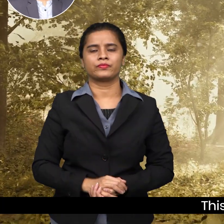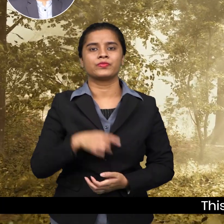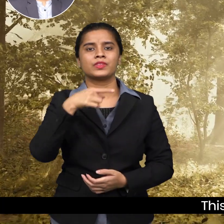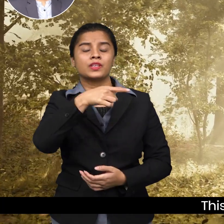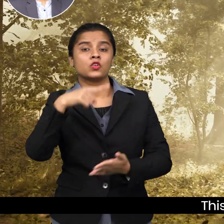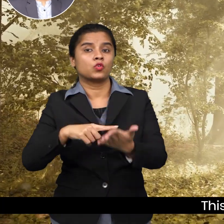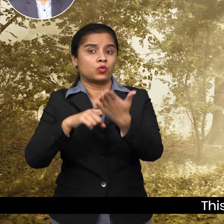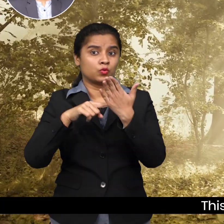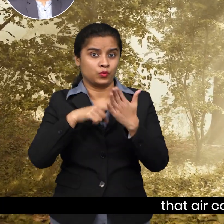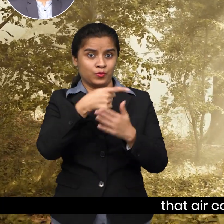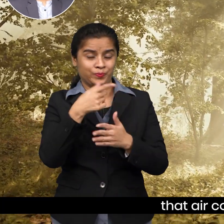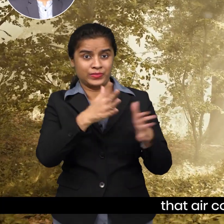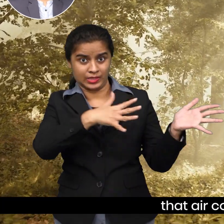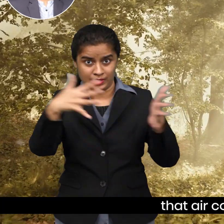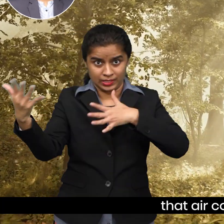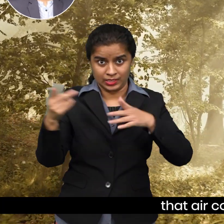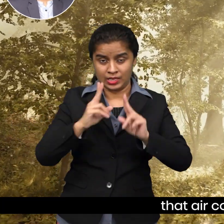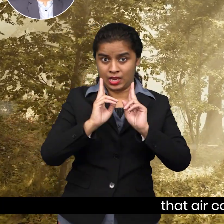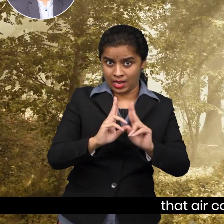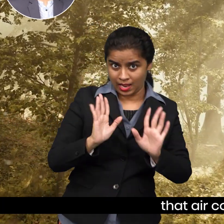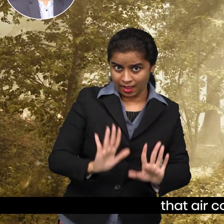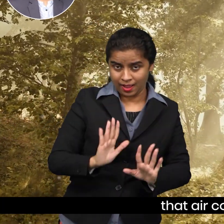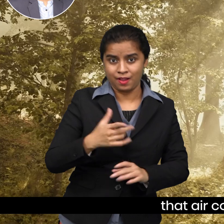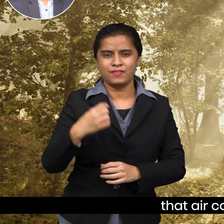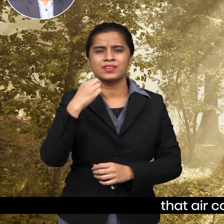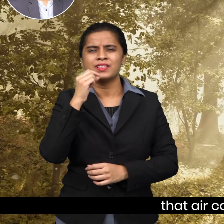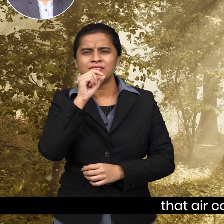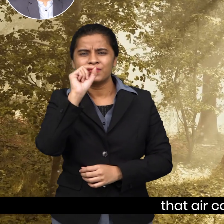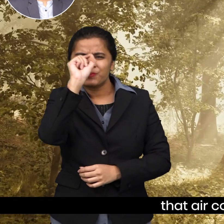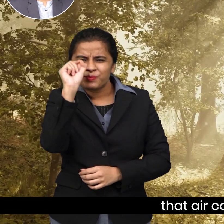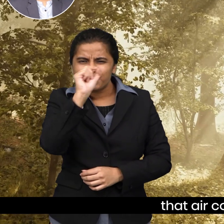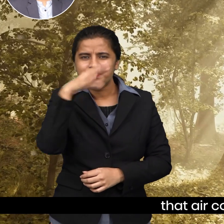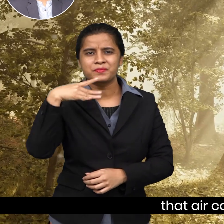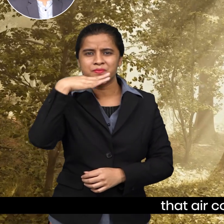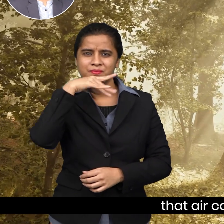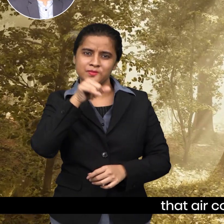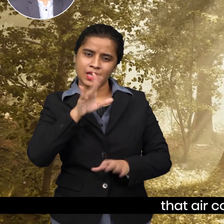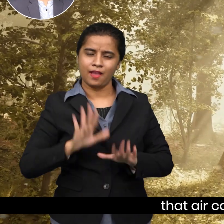This demonstrates that air contains dust particles.